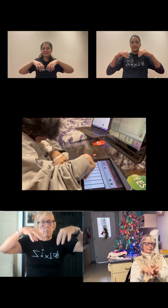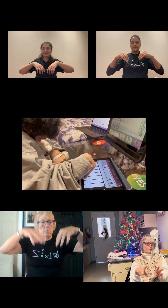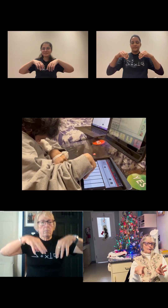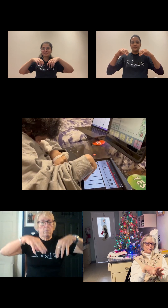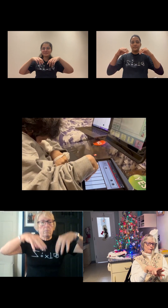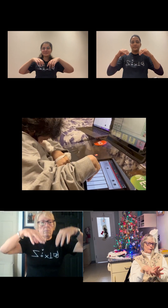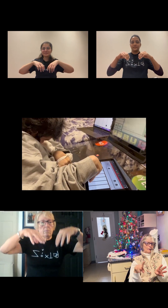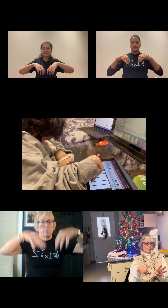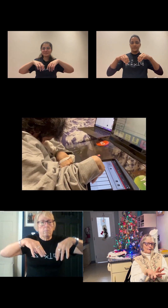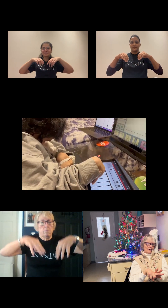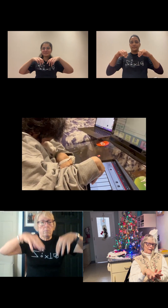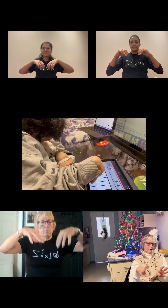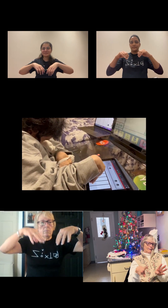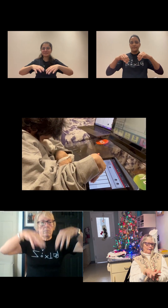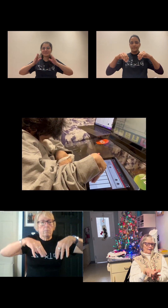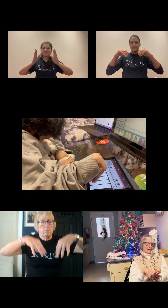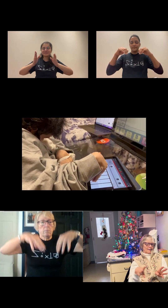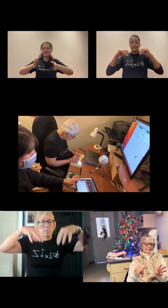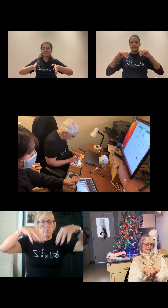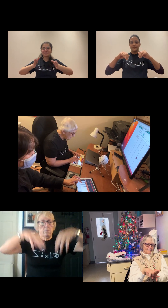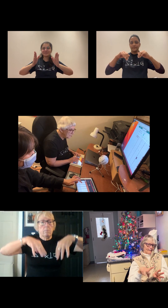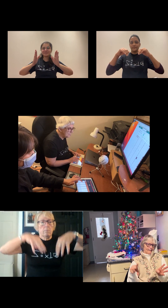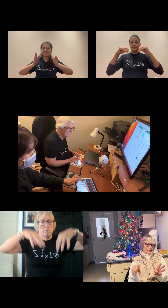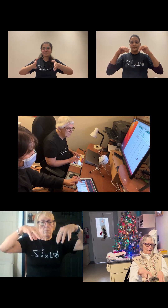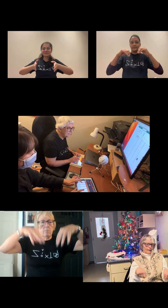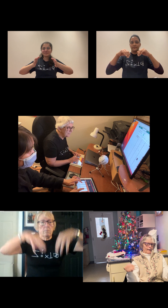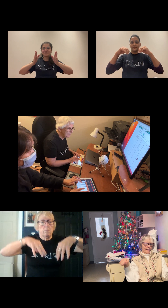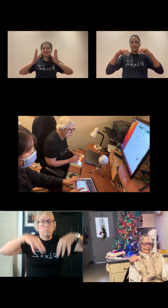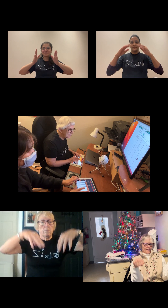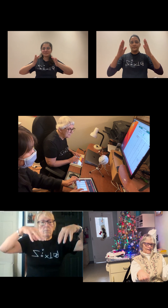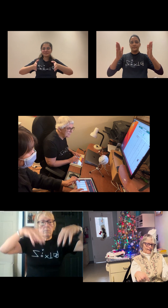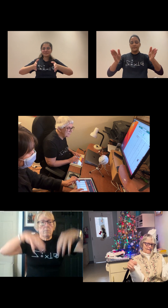morning. It's our children playing with their